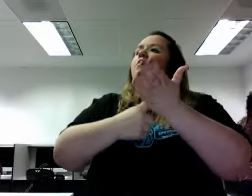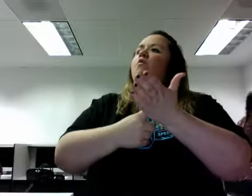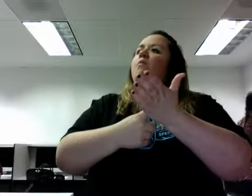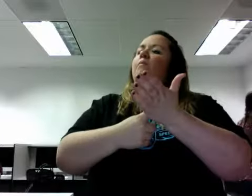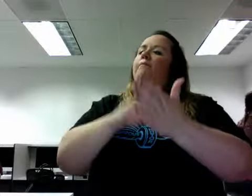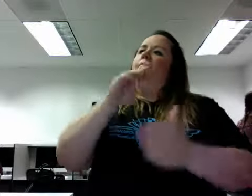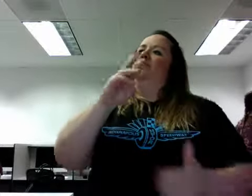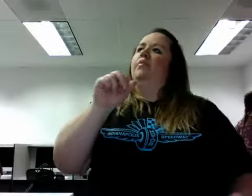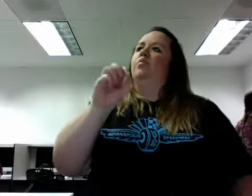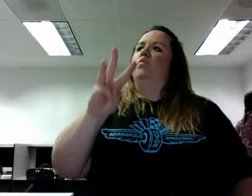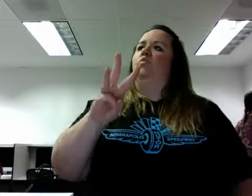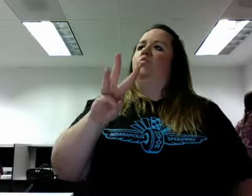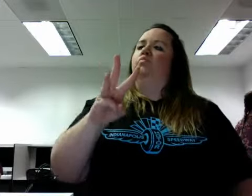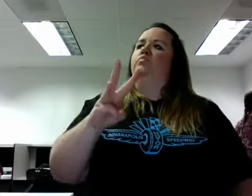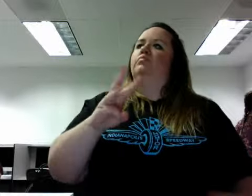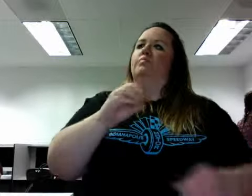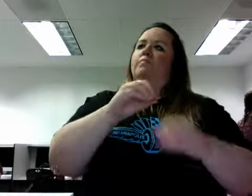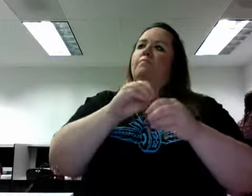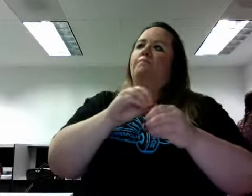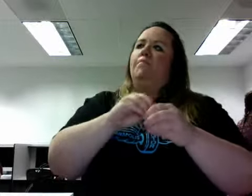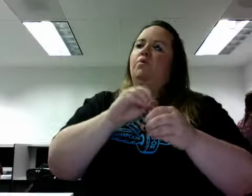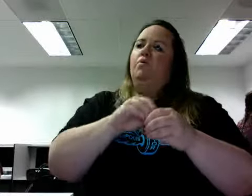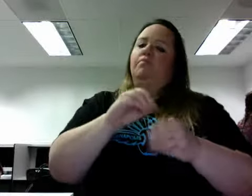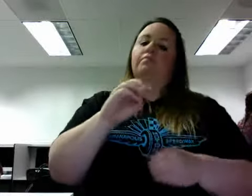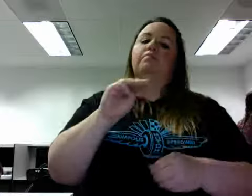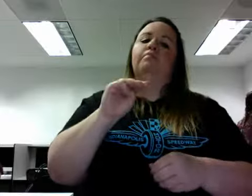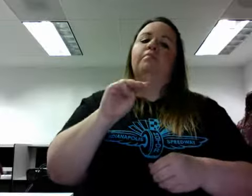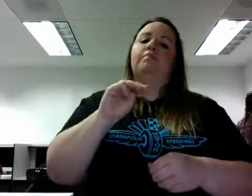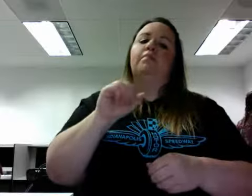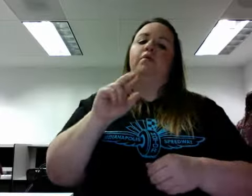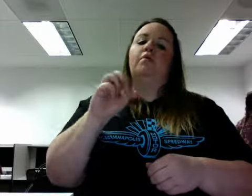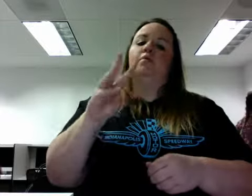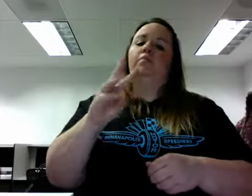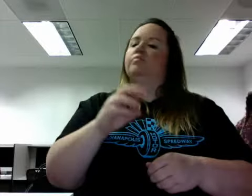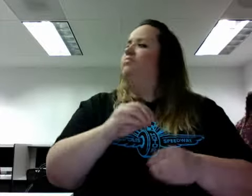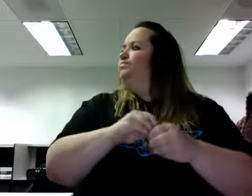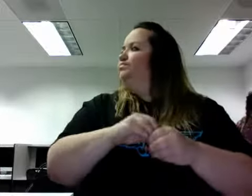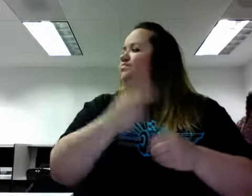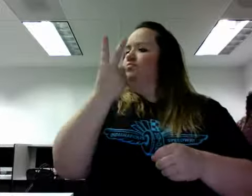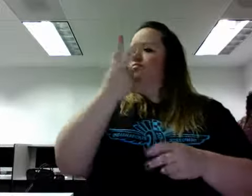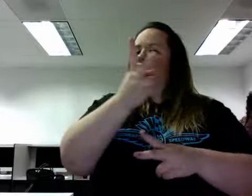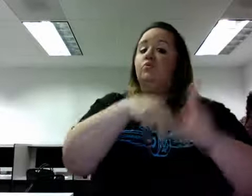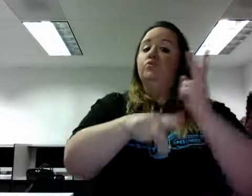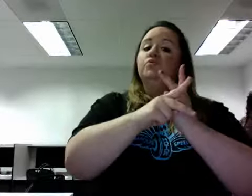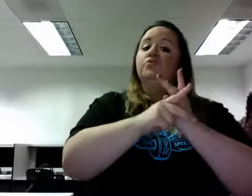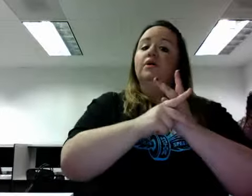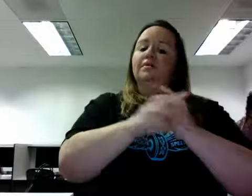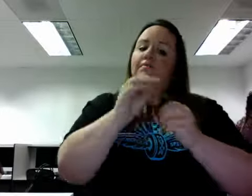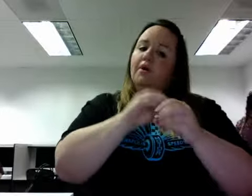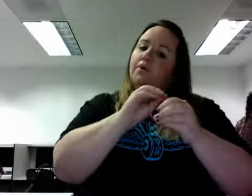I like it. You're so wonderful. You get what of it? 2 types. 2 types of bone marrow. What are they?